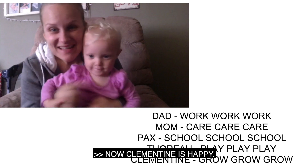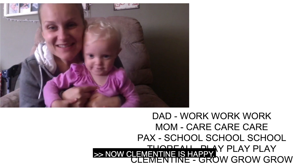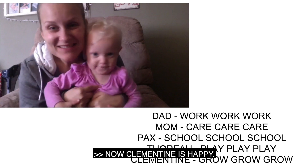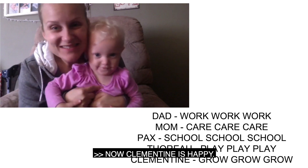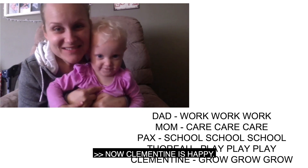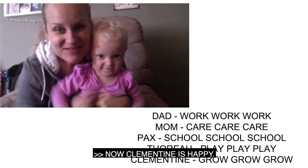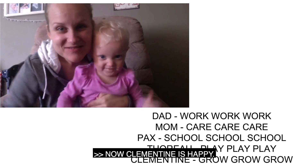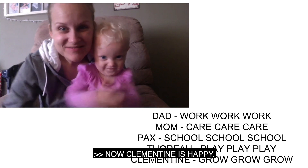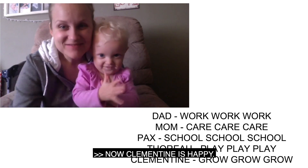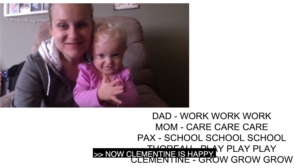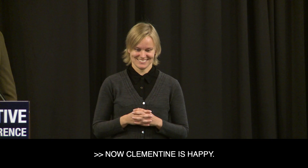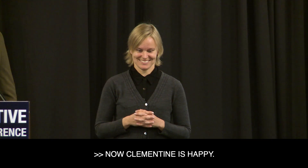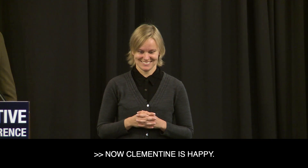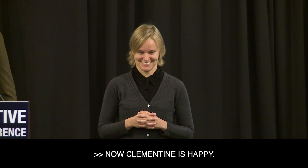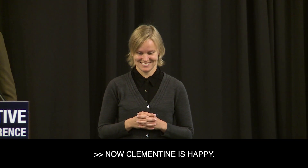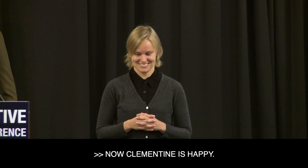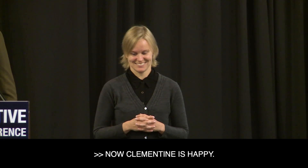Now Clementine is happy.